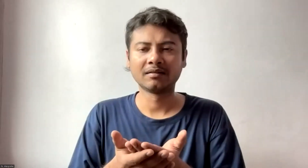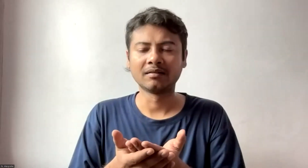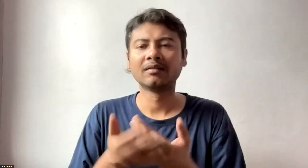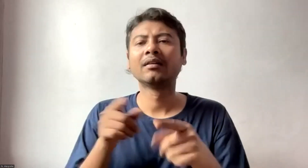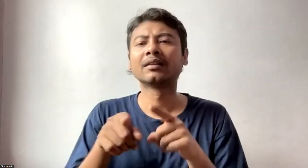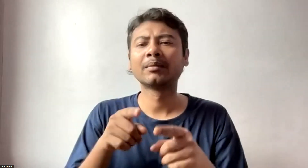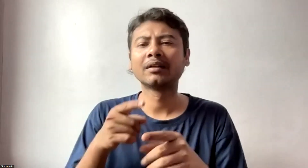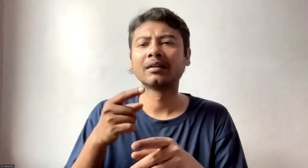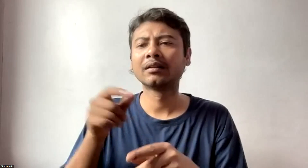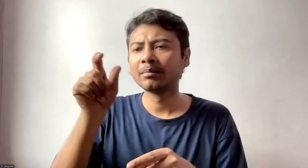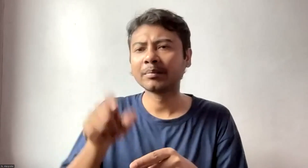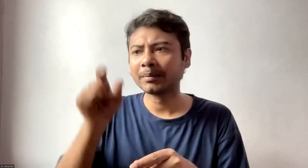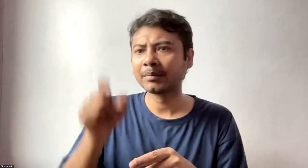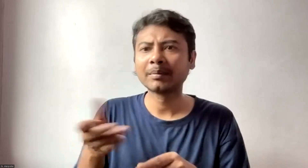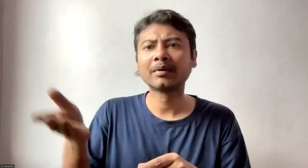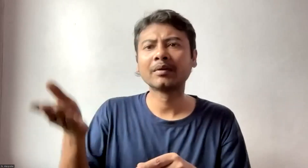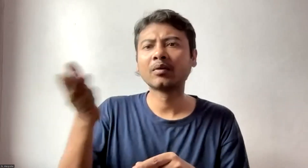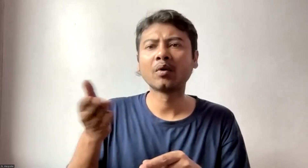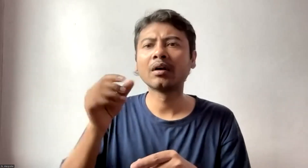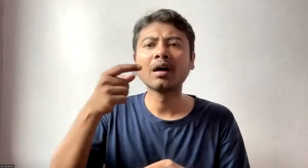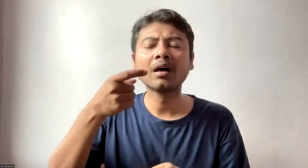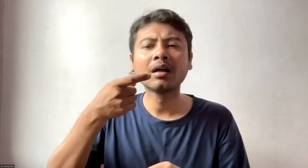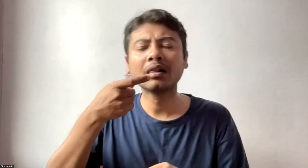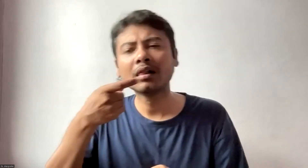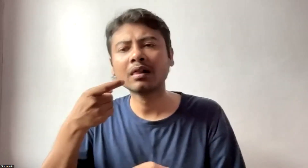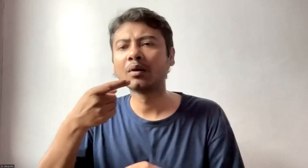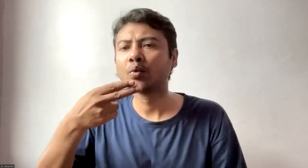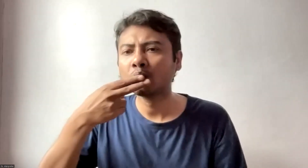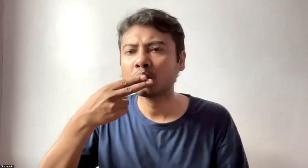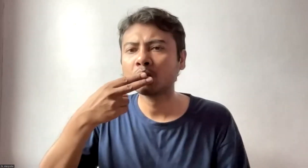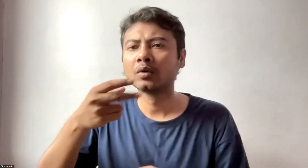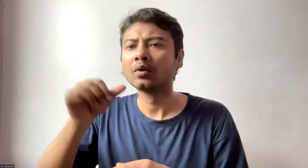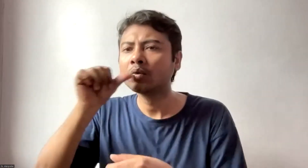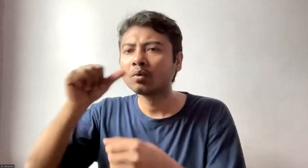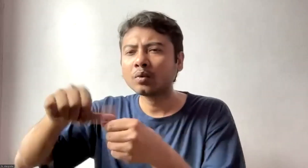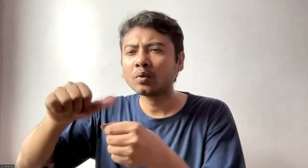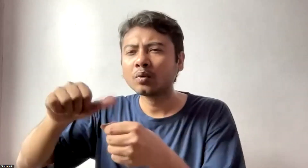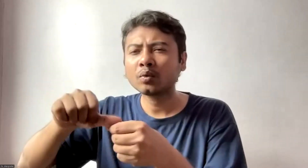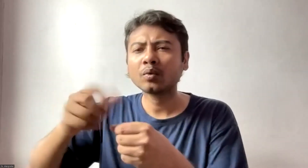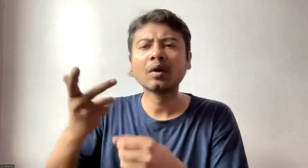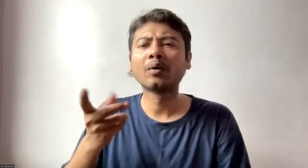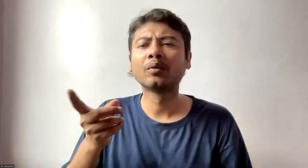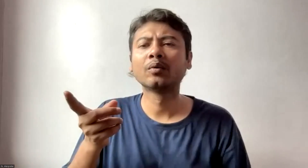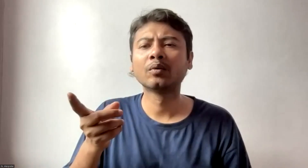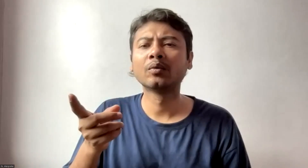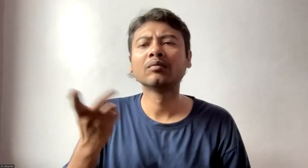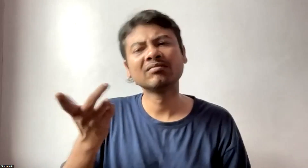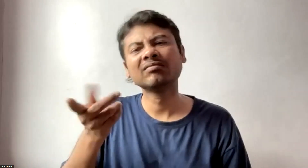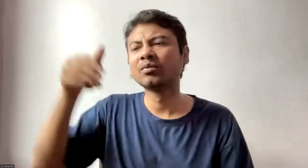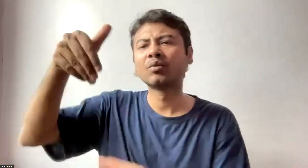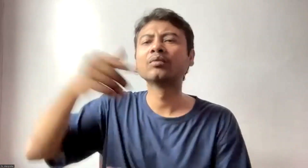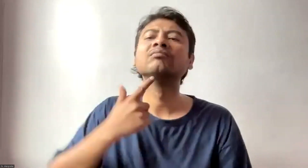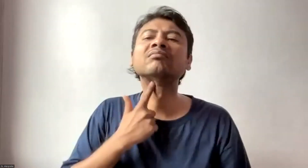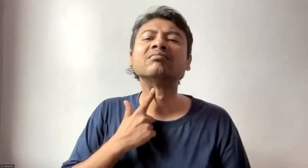he has desire to enjoy it, and also he has some previous karma due to which a person behave in a particular